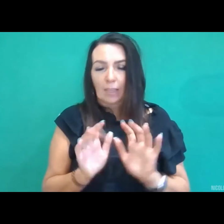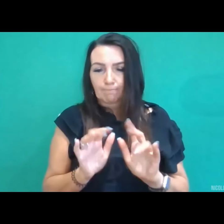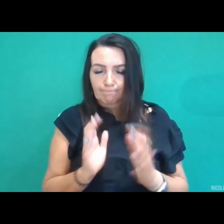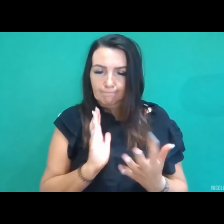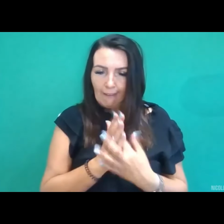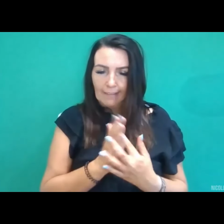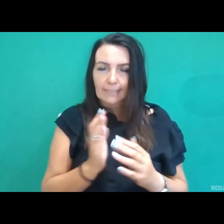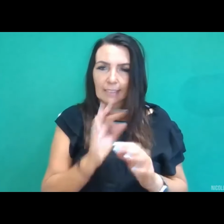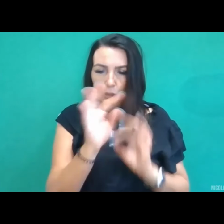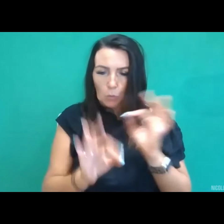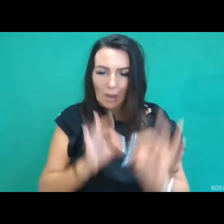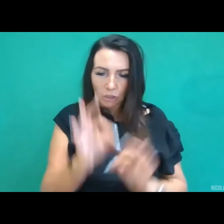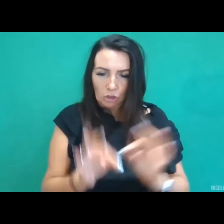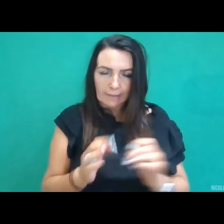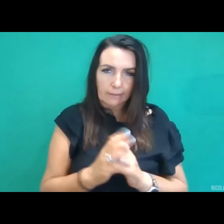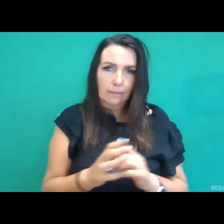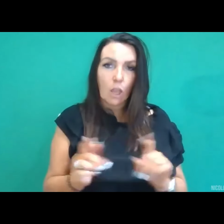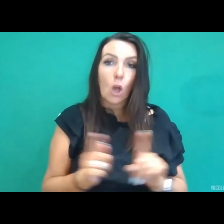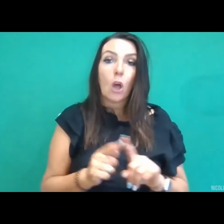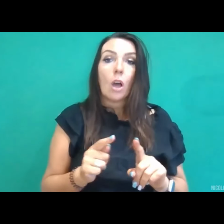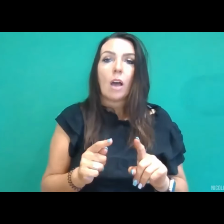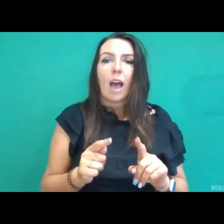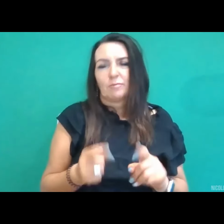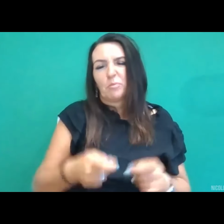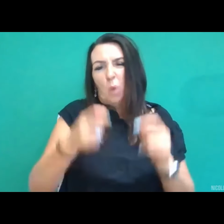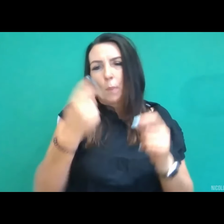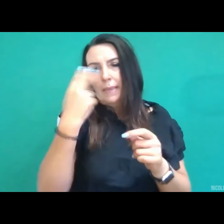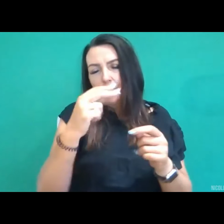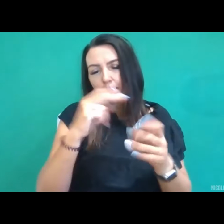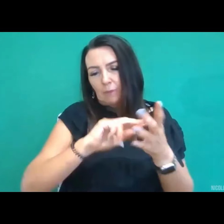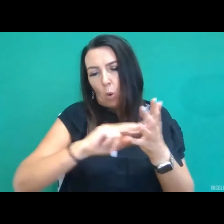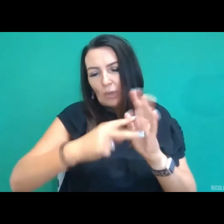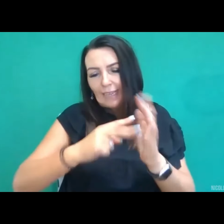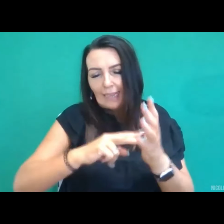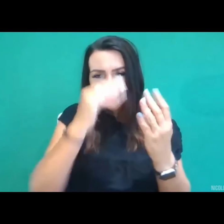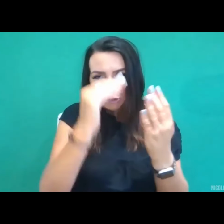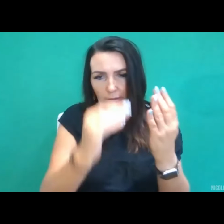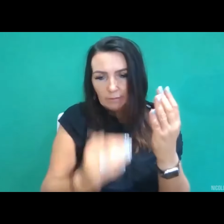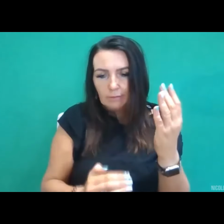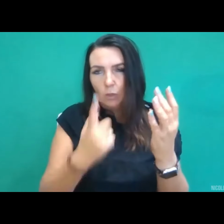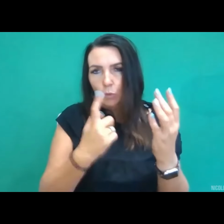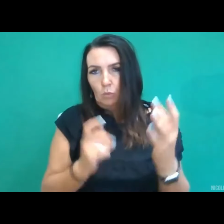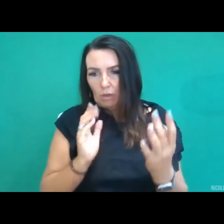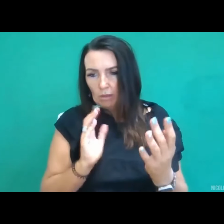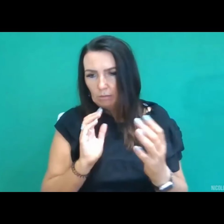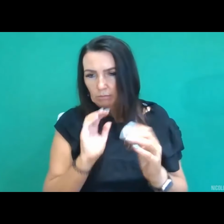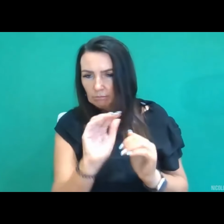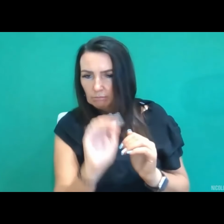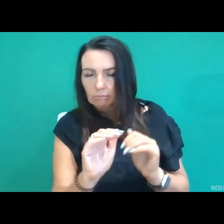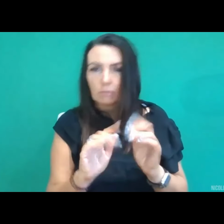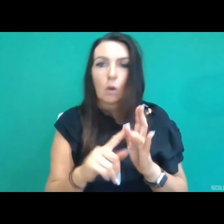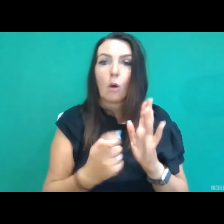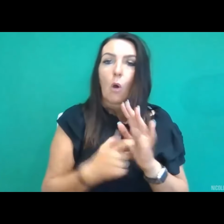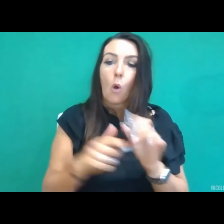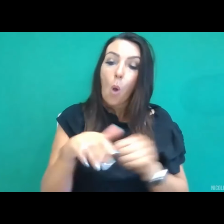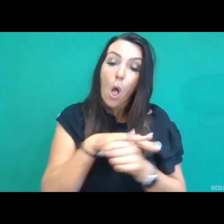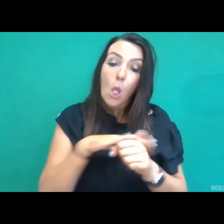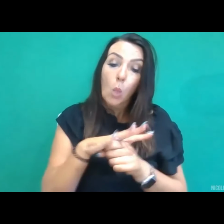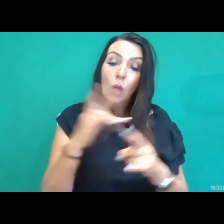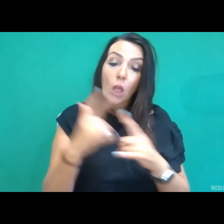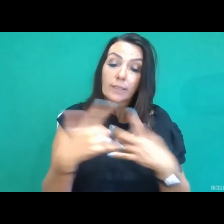further information from the organisations that I've mentioned, and as well, you can get advice on your specific situation from local sexual health